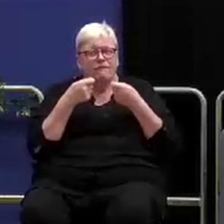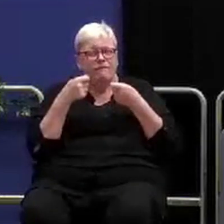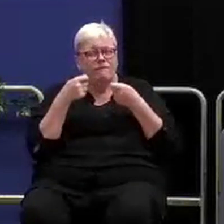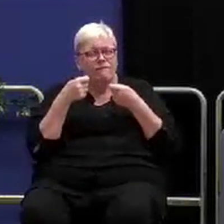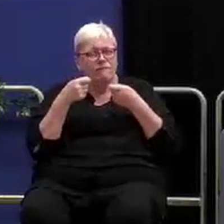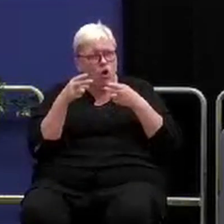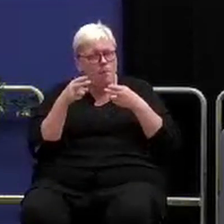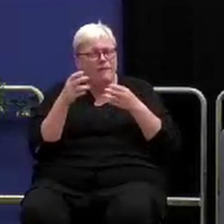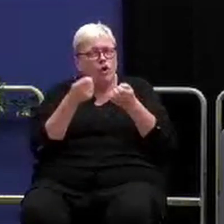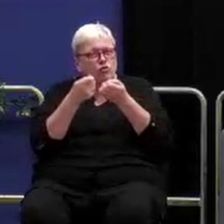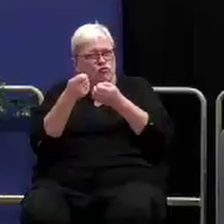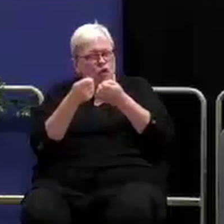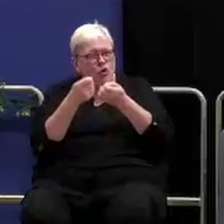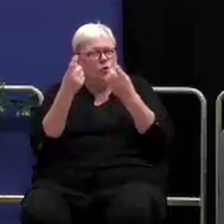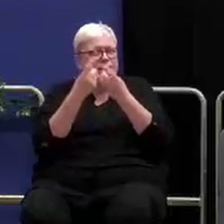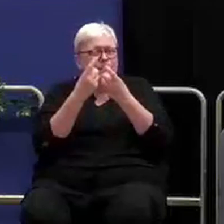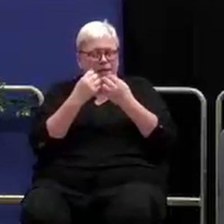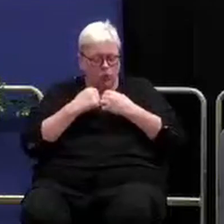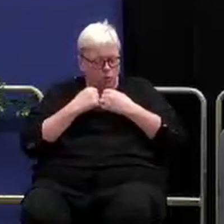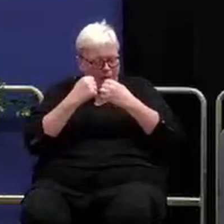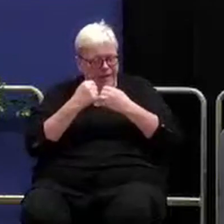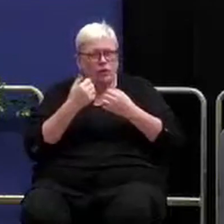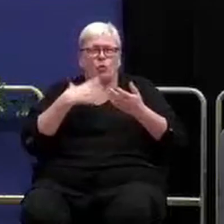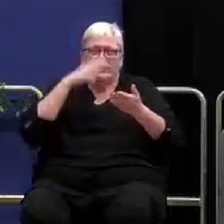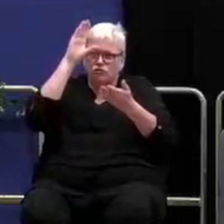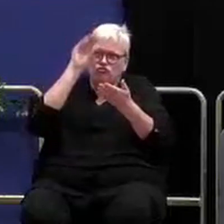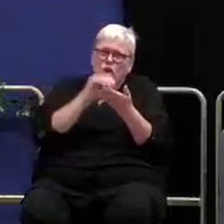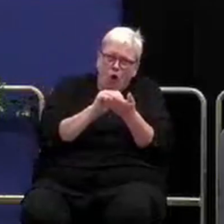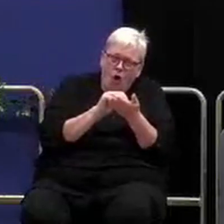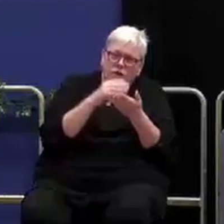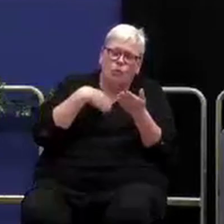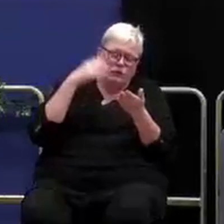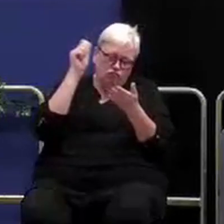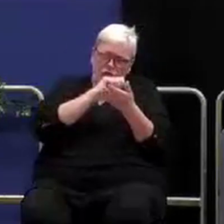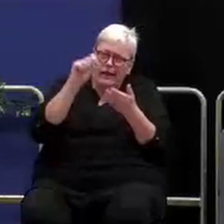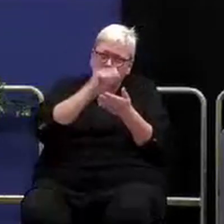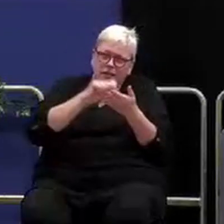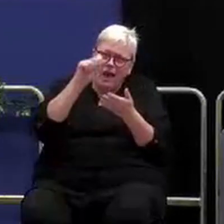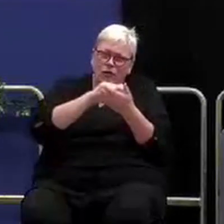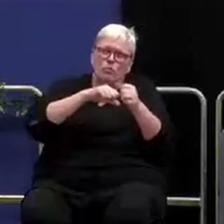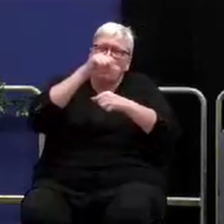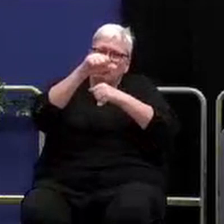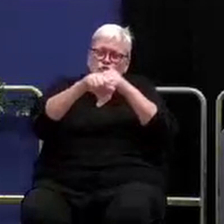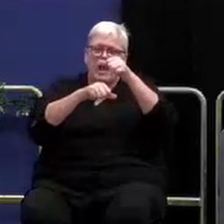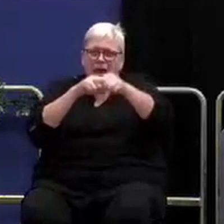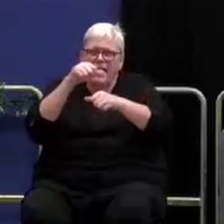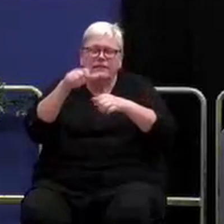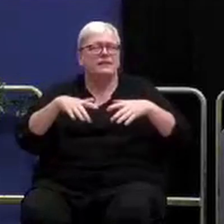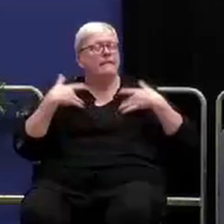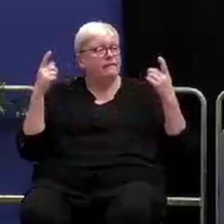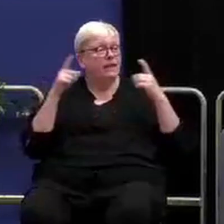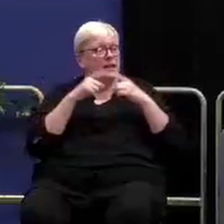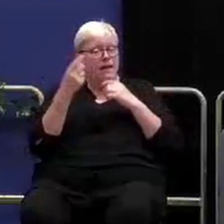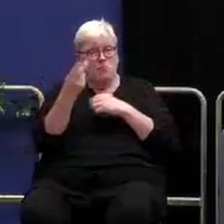me that something in you wanted to record even as you were there, or wanted to write down and process. And I feel like both